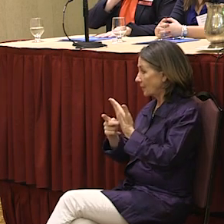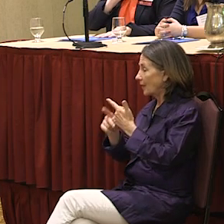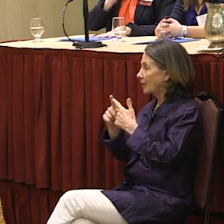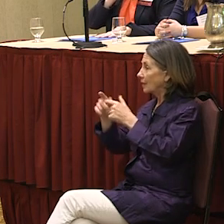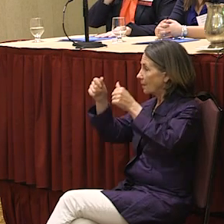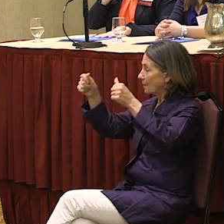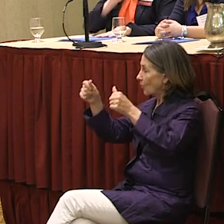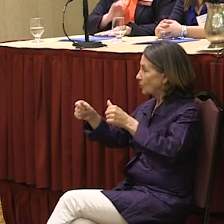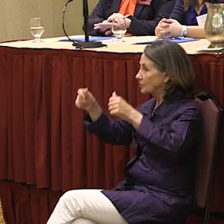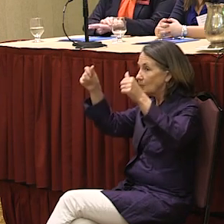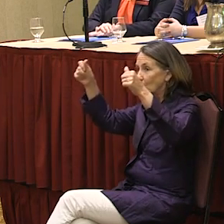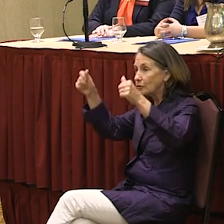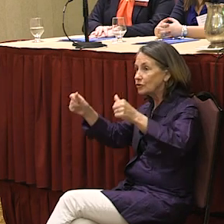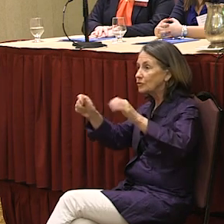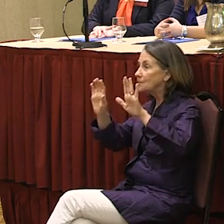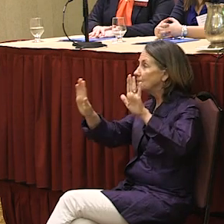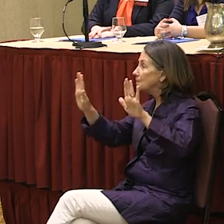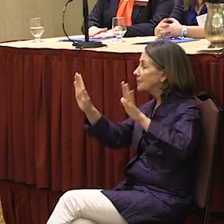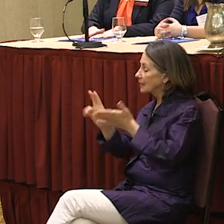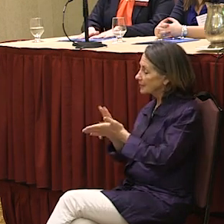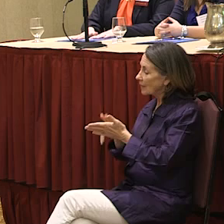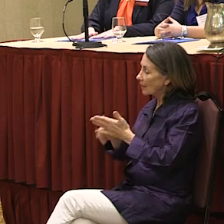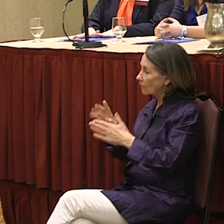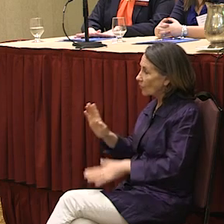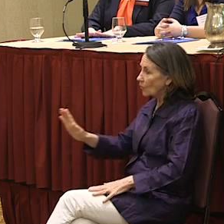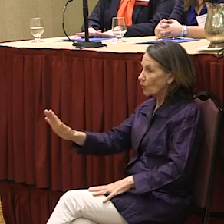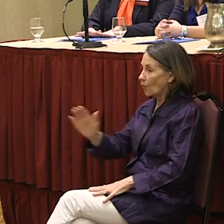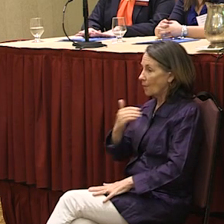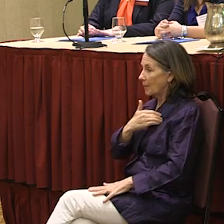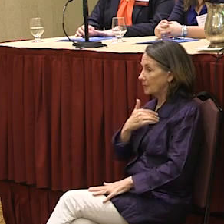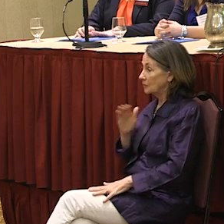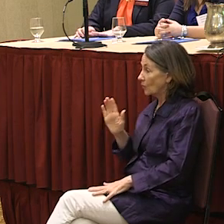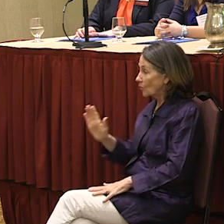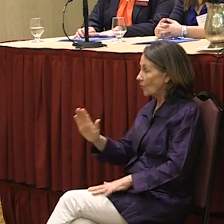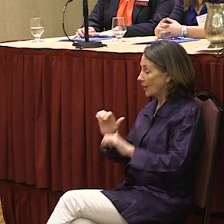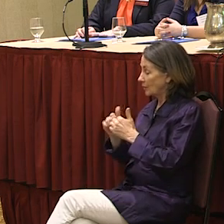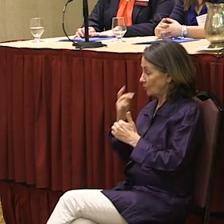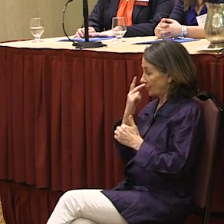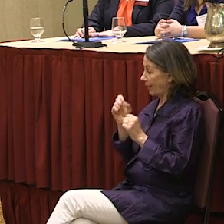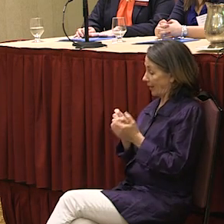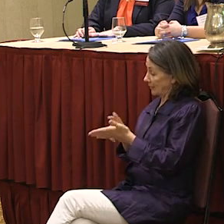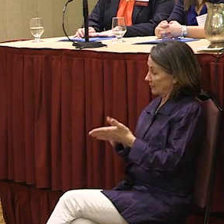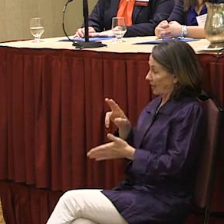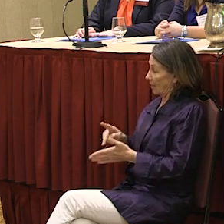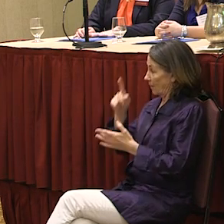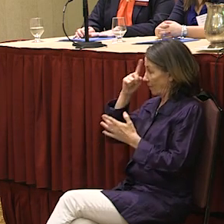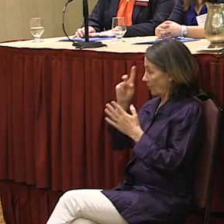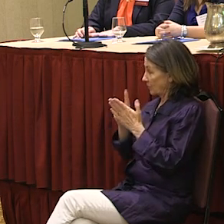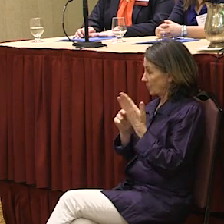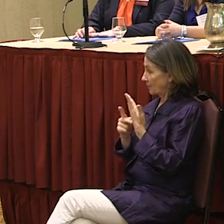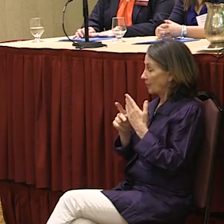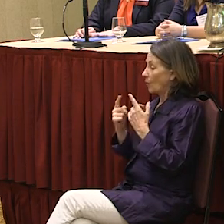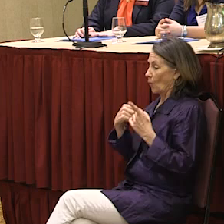post posters and sign-up sheets for your members within your agency to see that they can sign up for this program. And